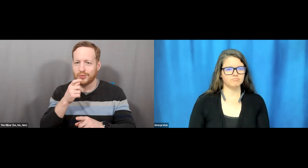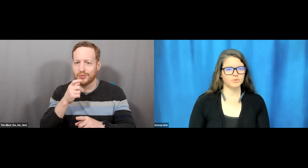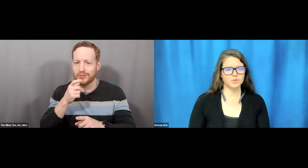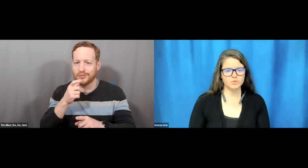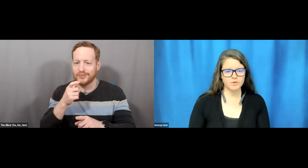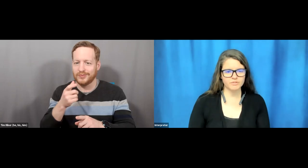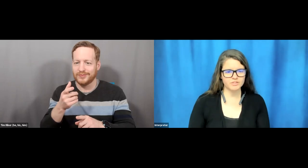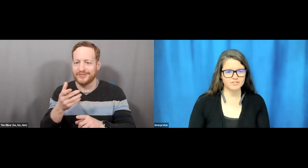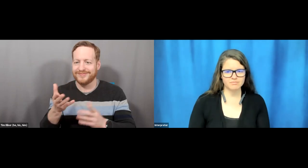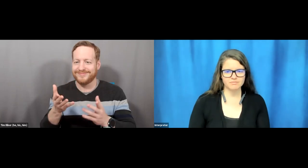Who's going first?